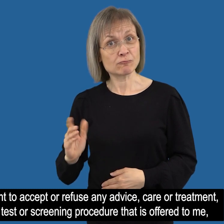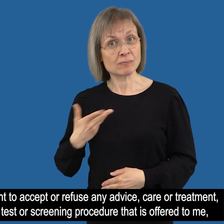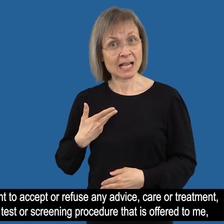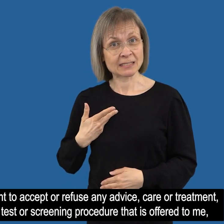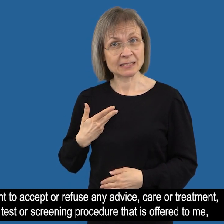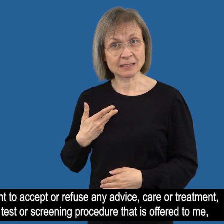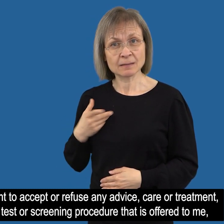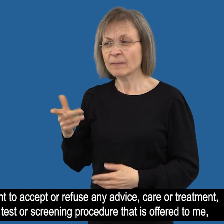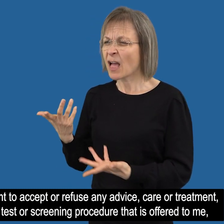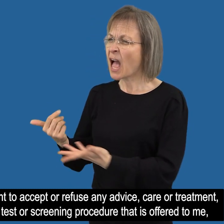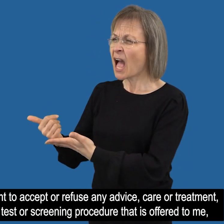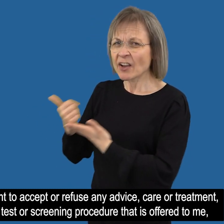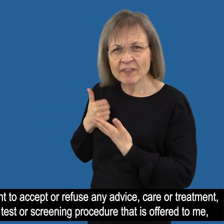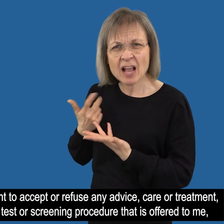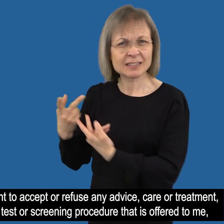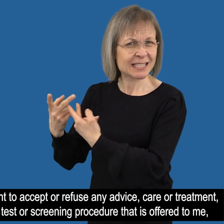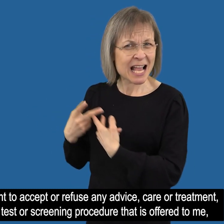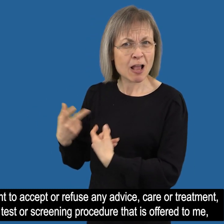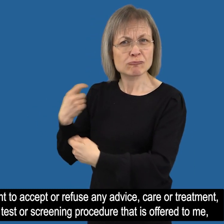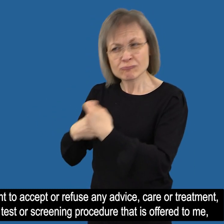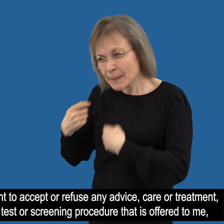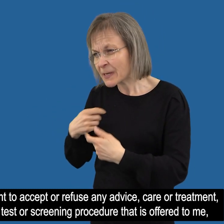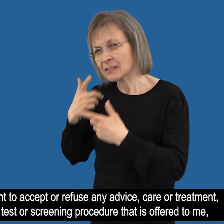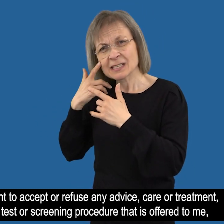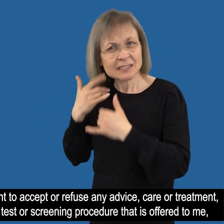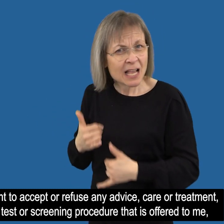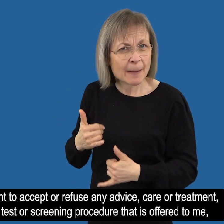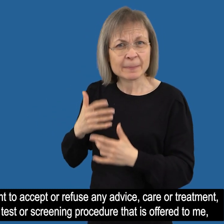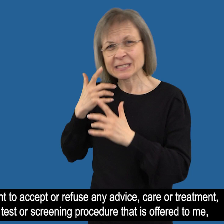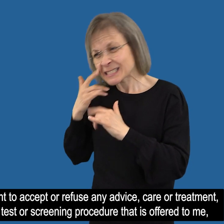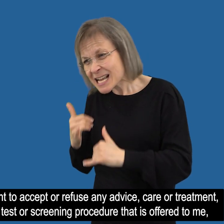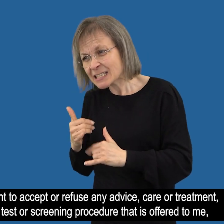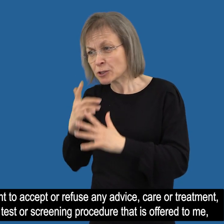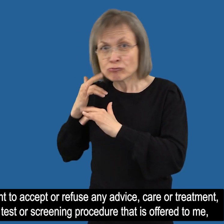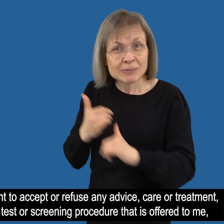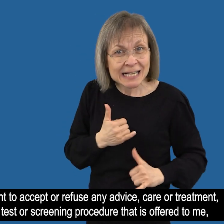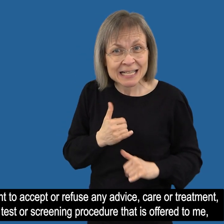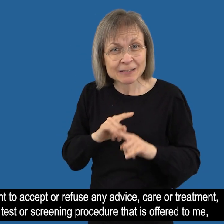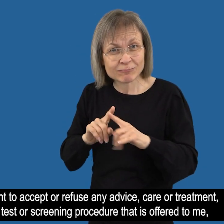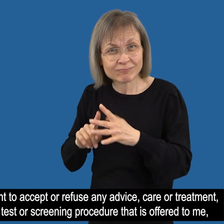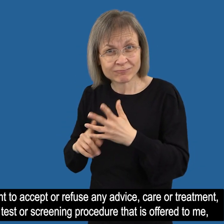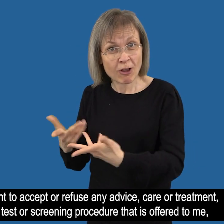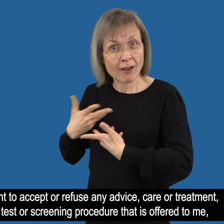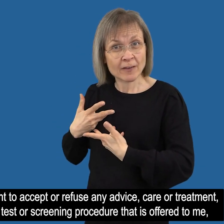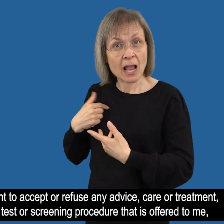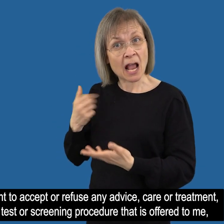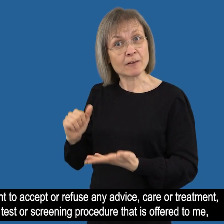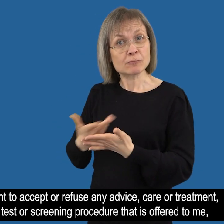met. I have the right to accept or refuse any advice, care or treatment, examination, test